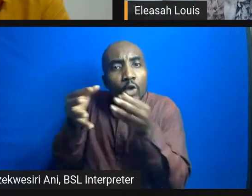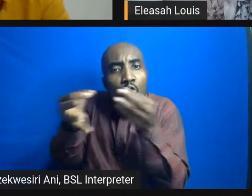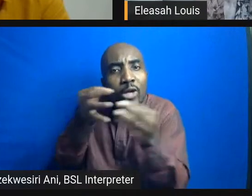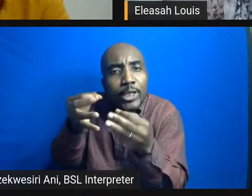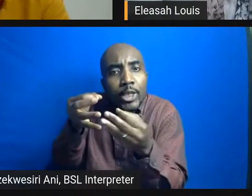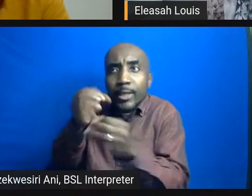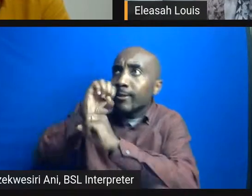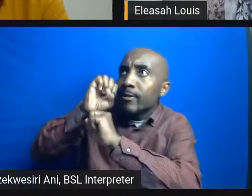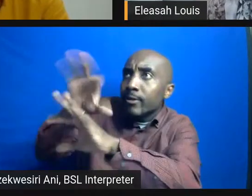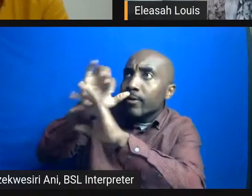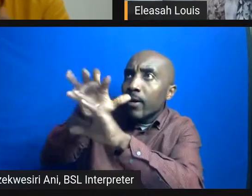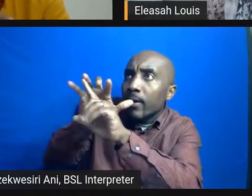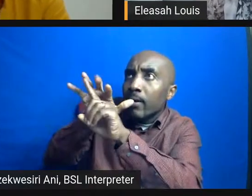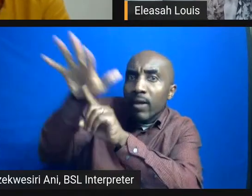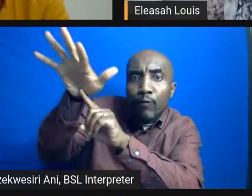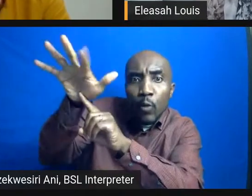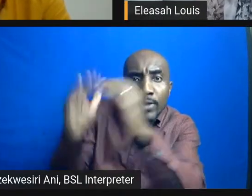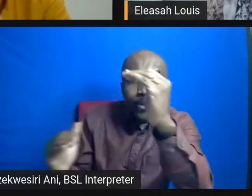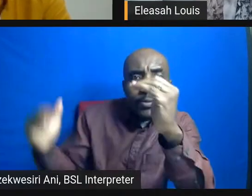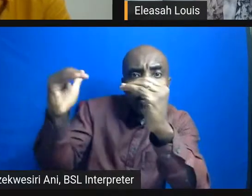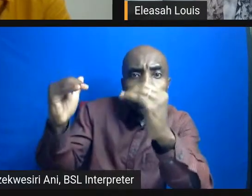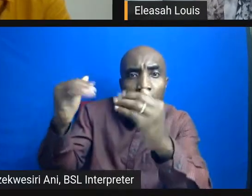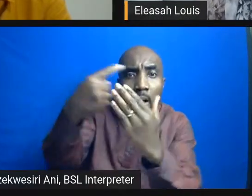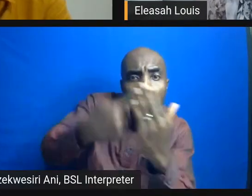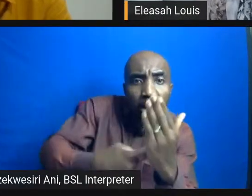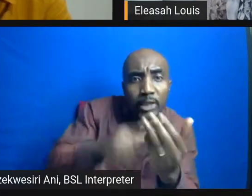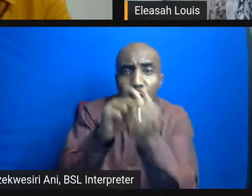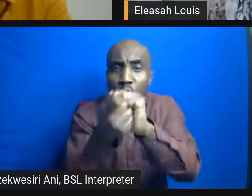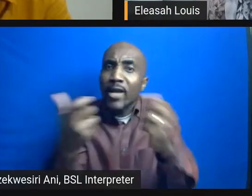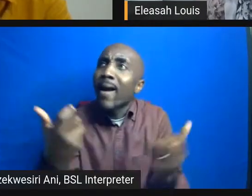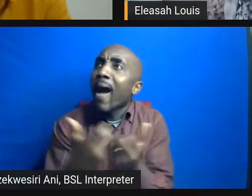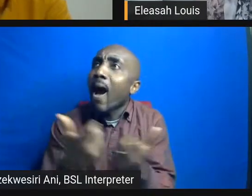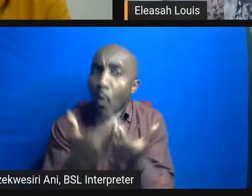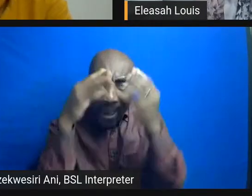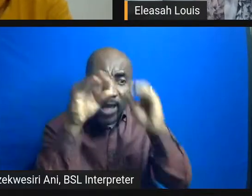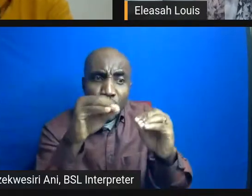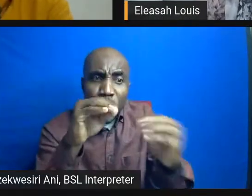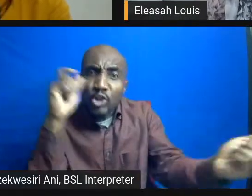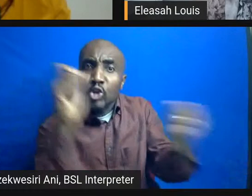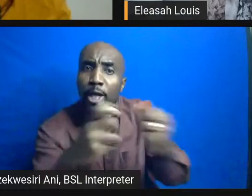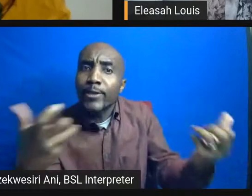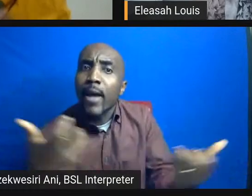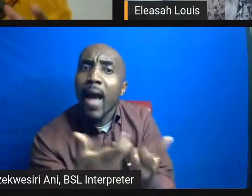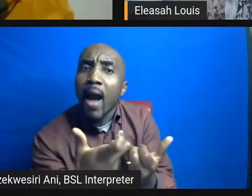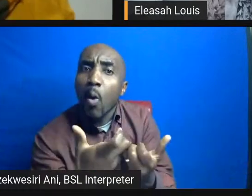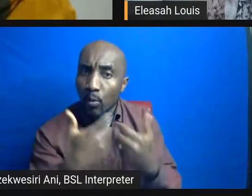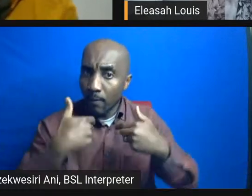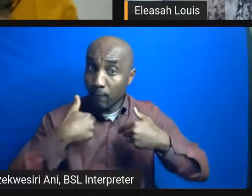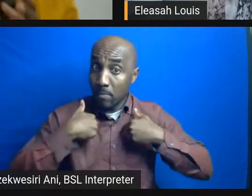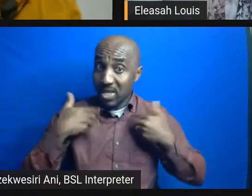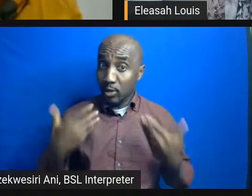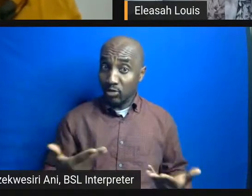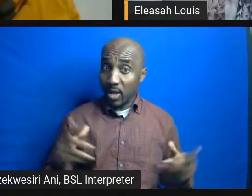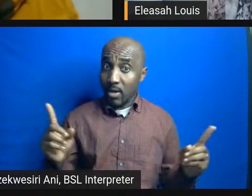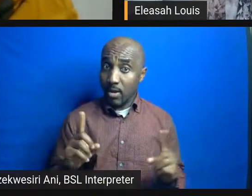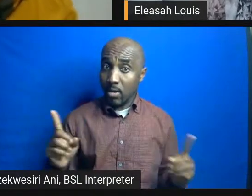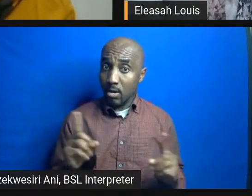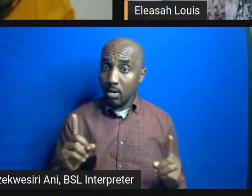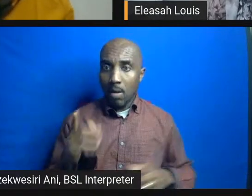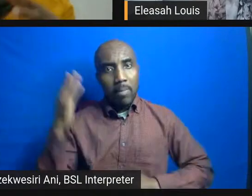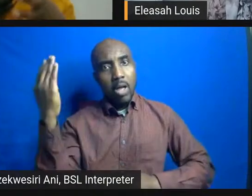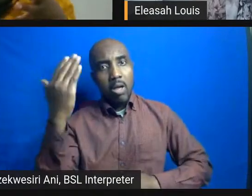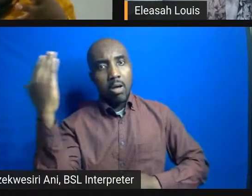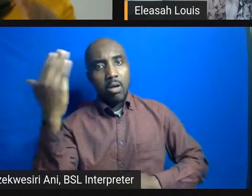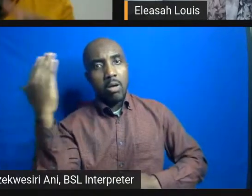of leveling up? How are they going to level up in education? So for me today, my whole talk was really